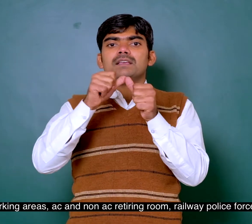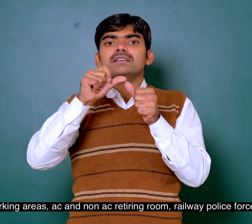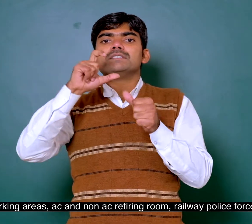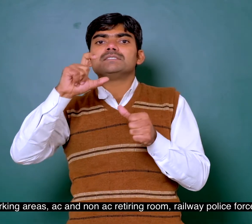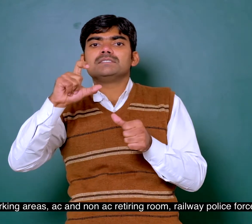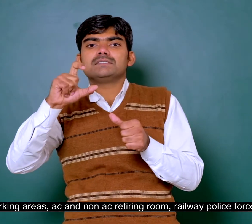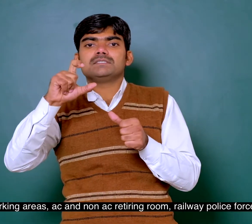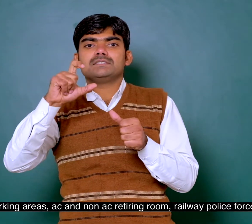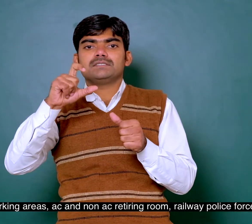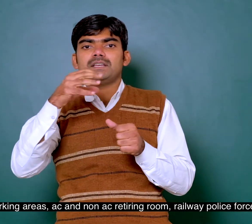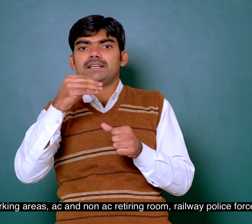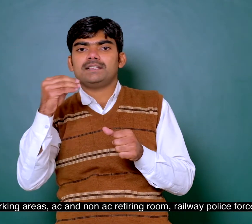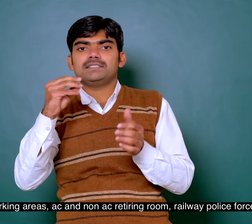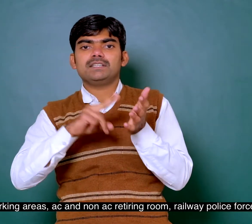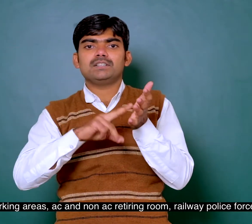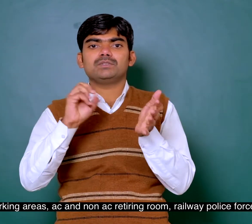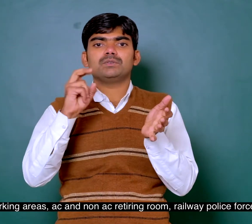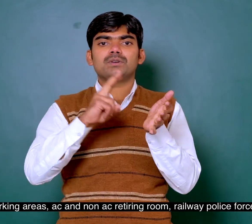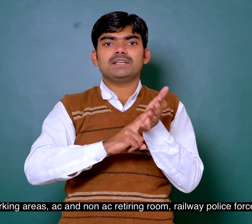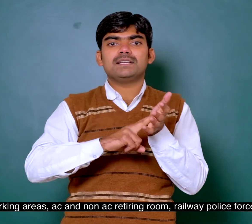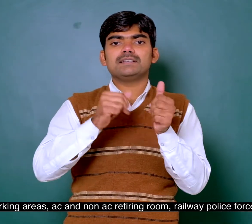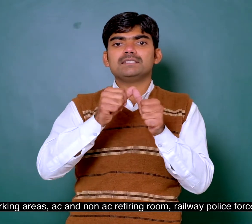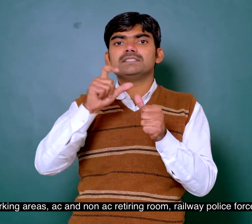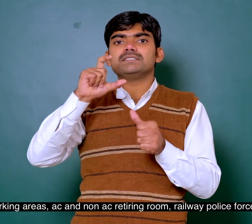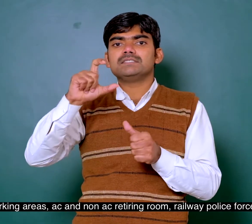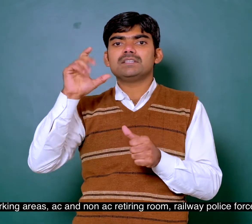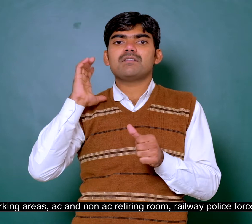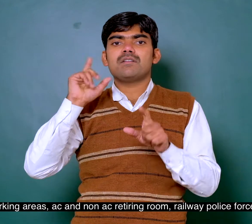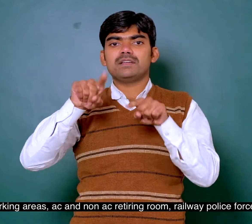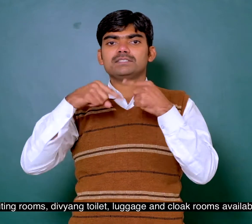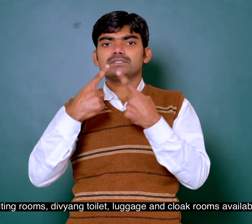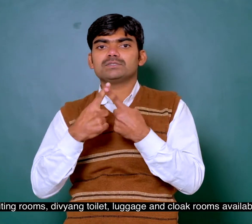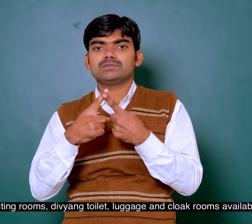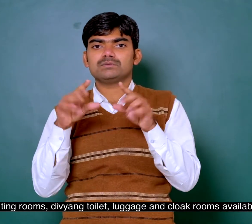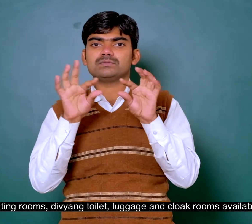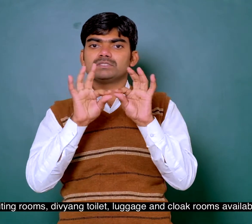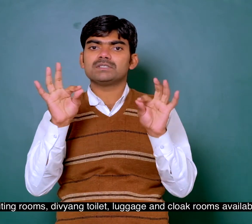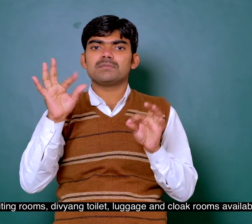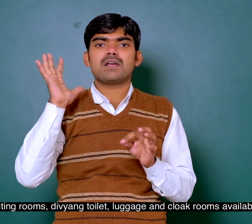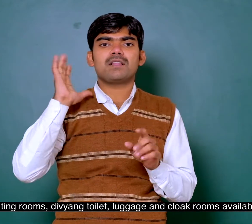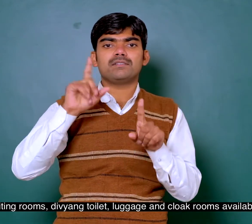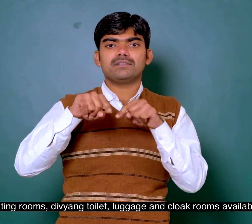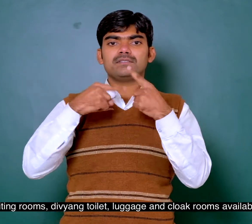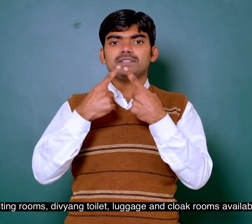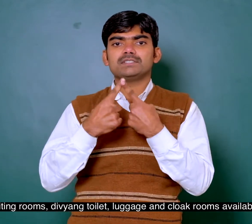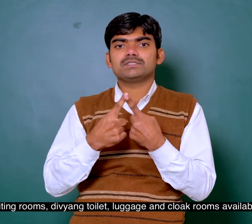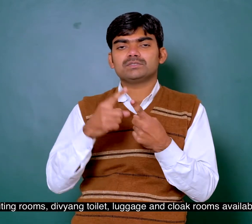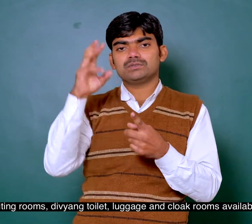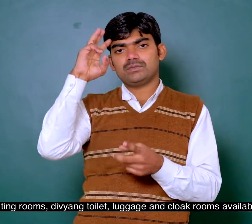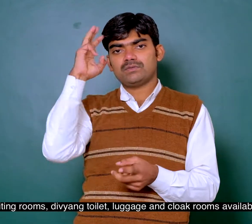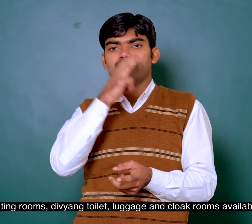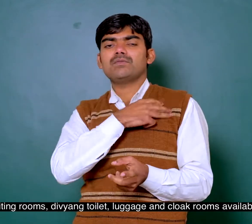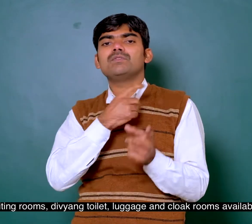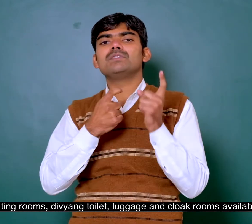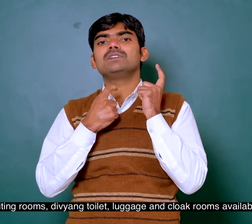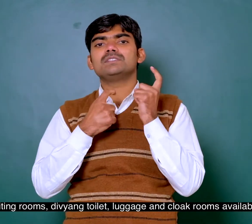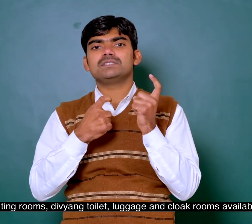retiring room, railway police force, waiting rooms, the Divyang toilet, luggage